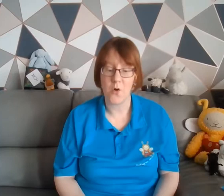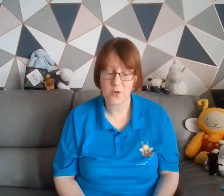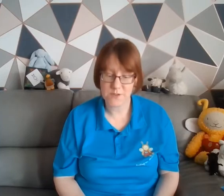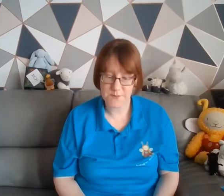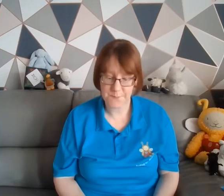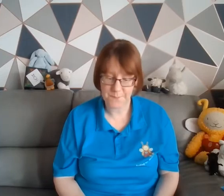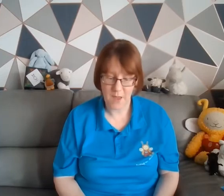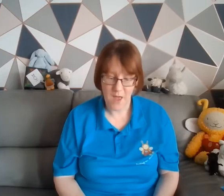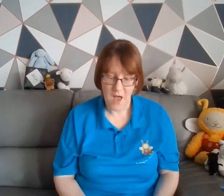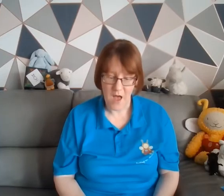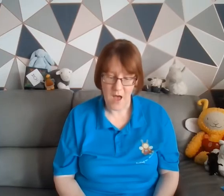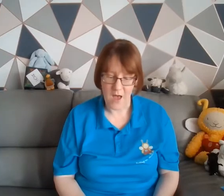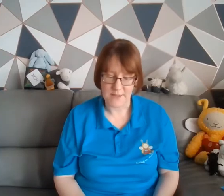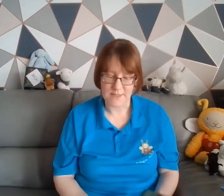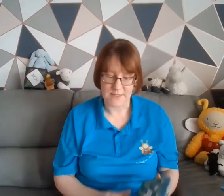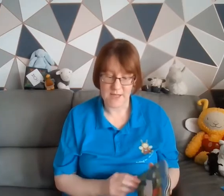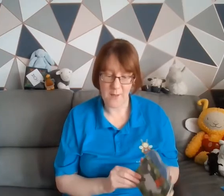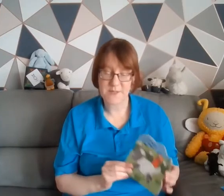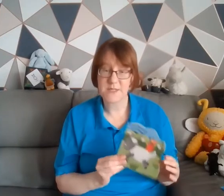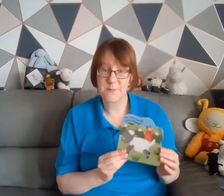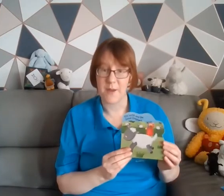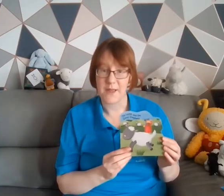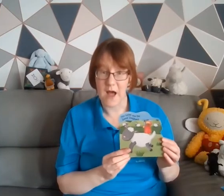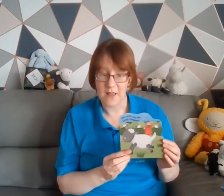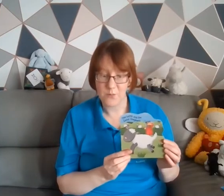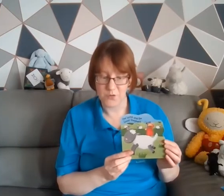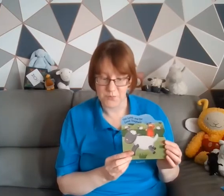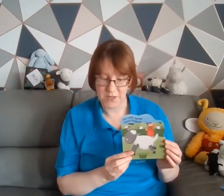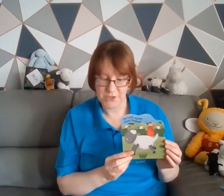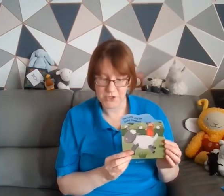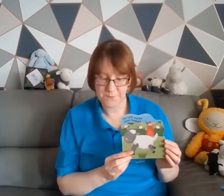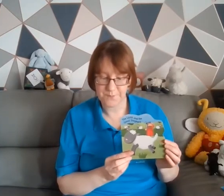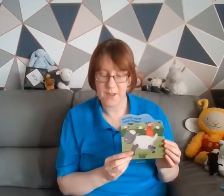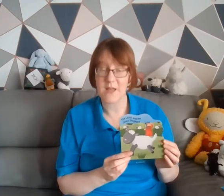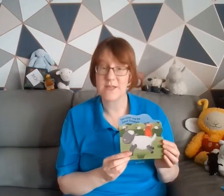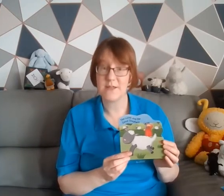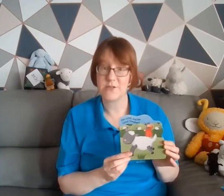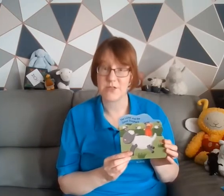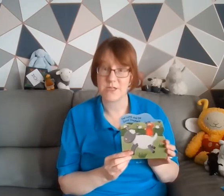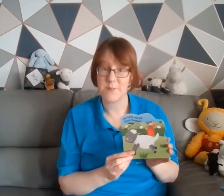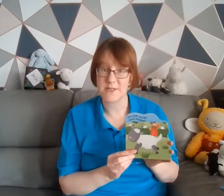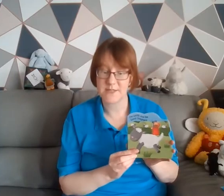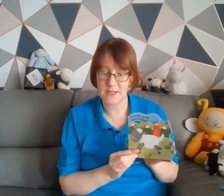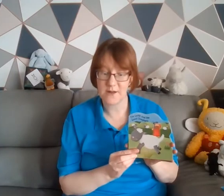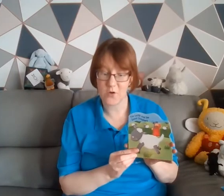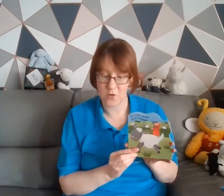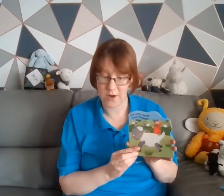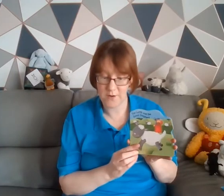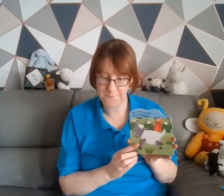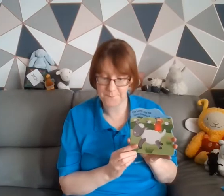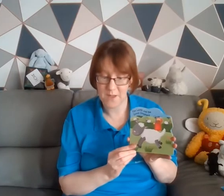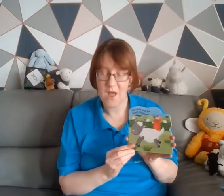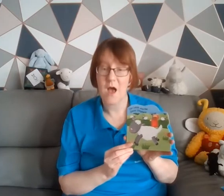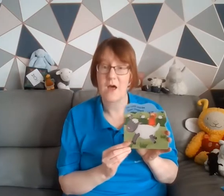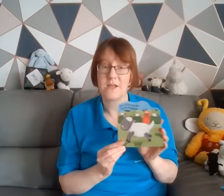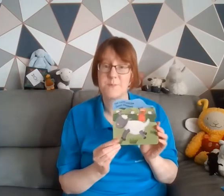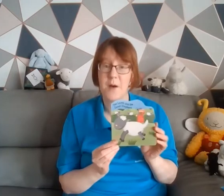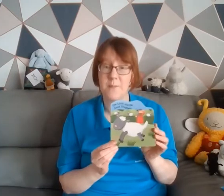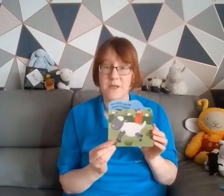Box and it's adapted by Callum Woodbridge and illustrated by Sarah Connor, and it's published